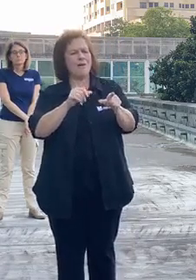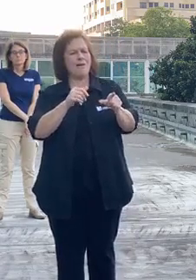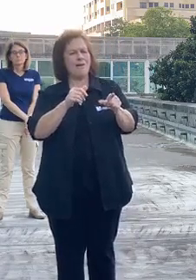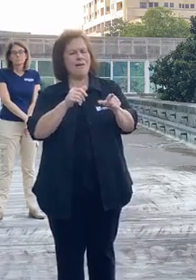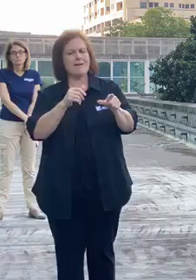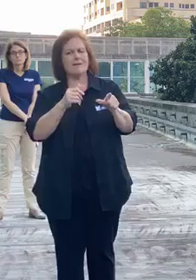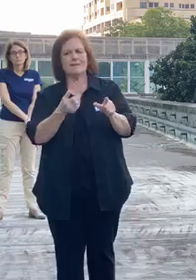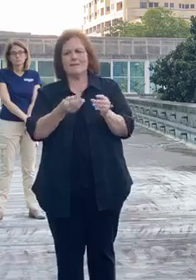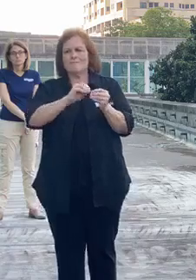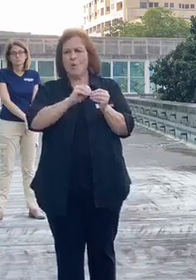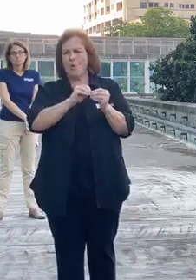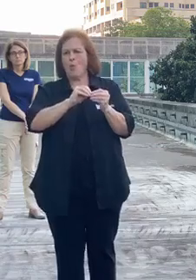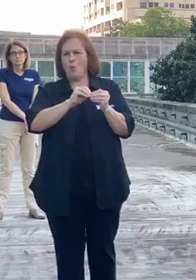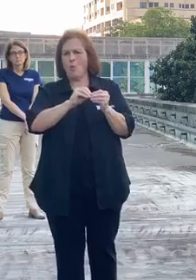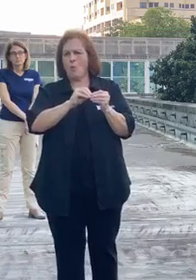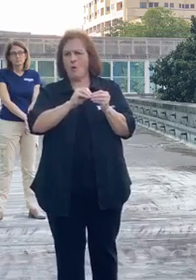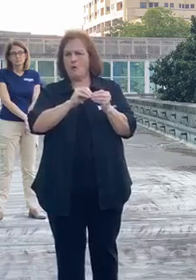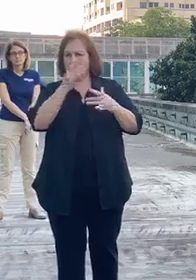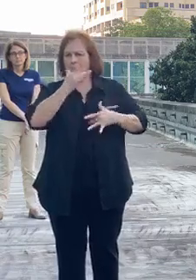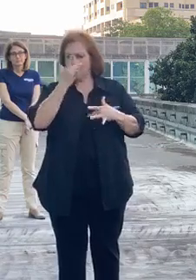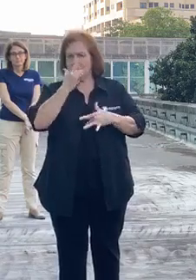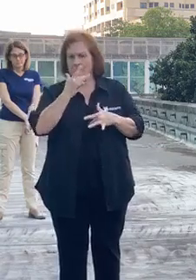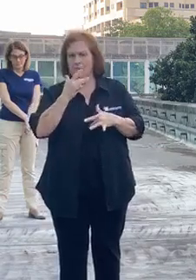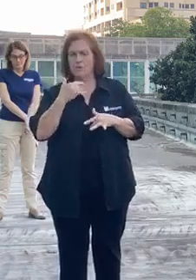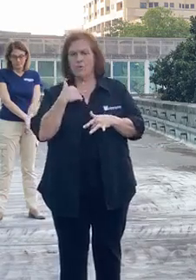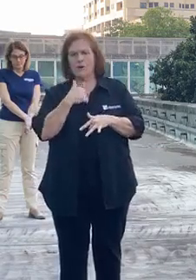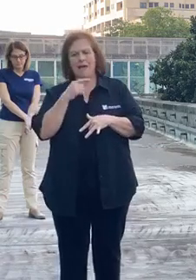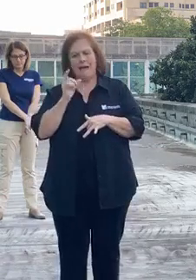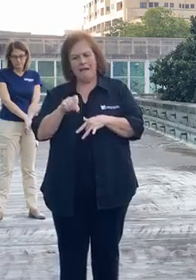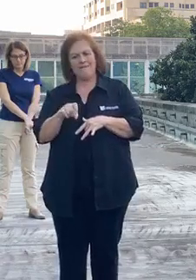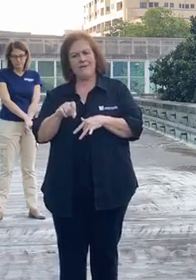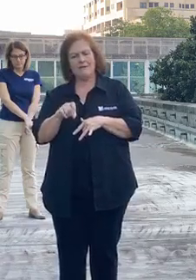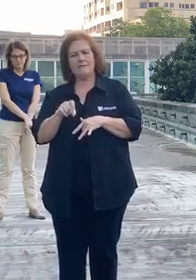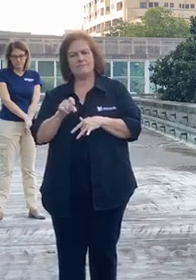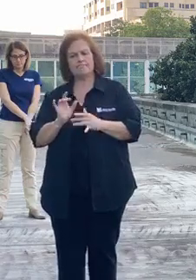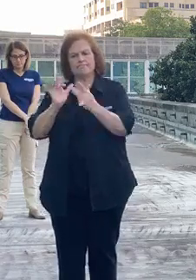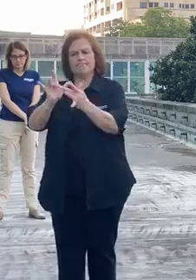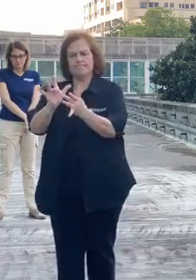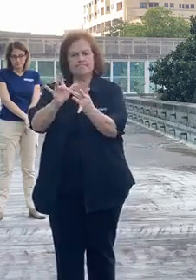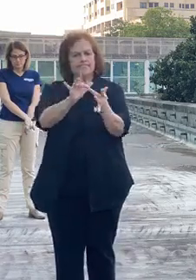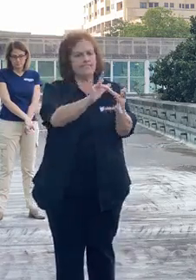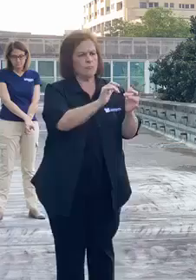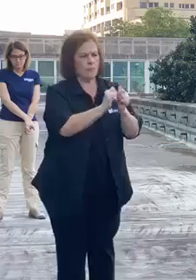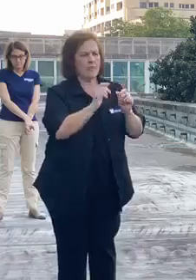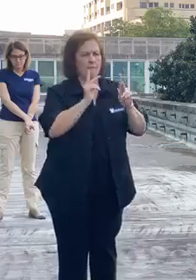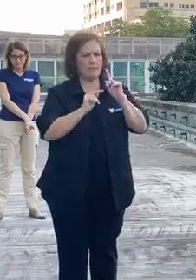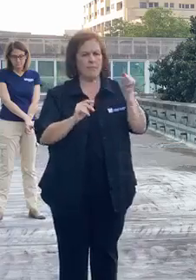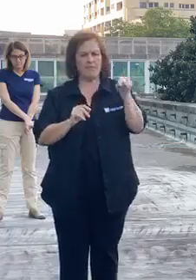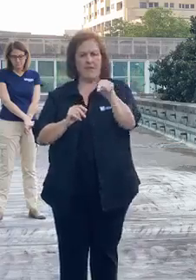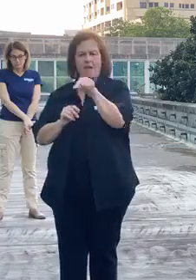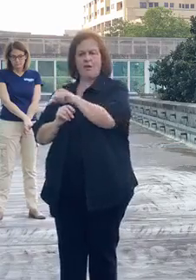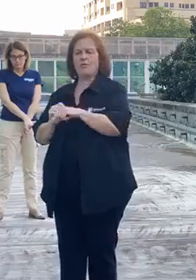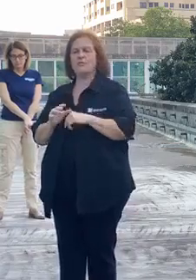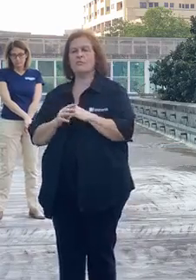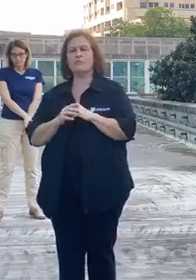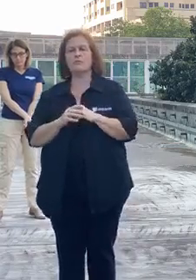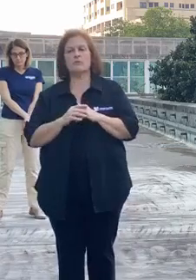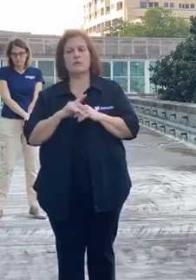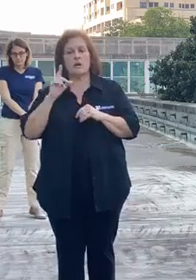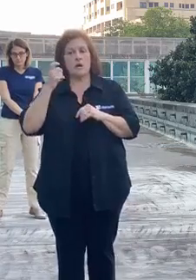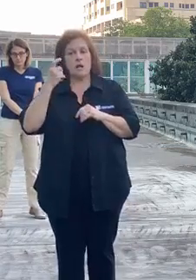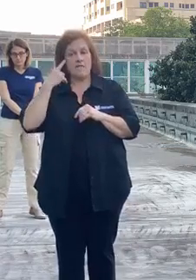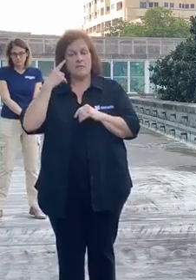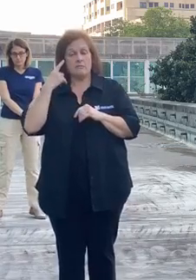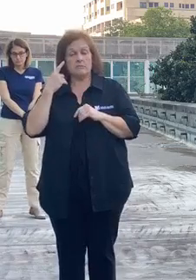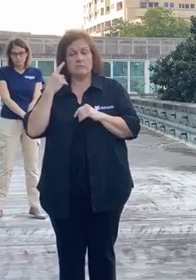have identified, where we want to go where people are. The federal government considered